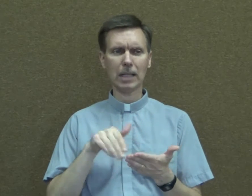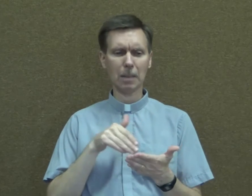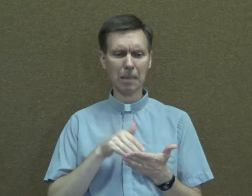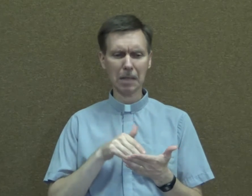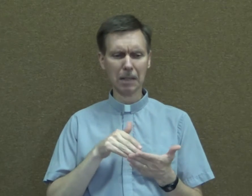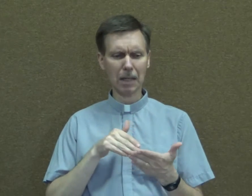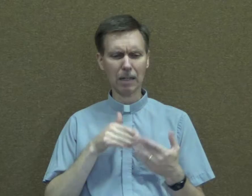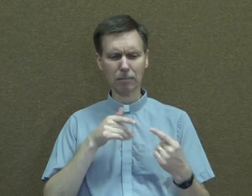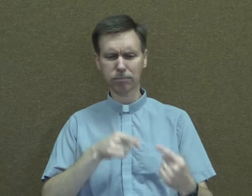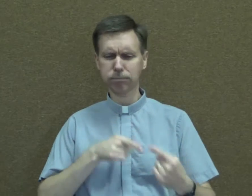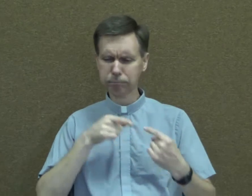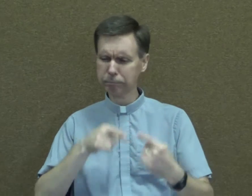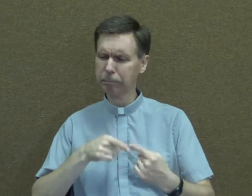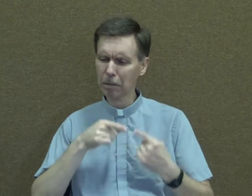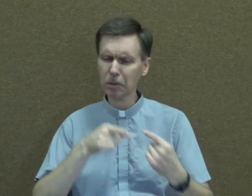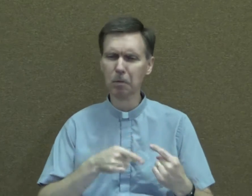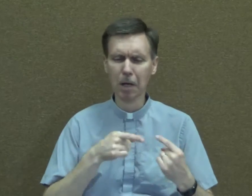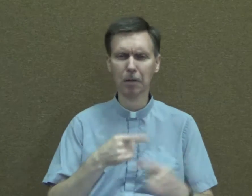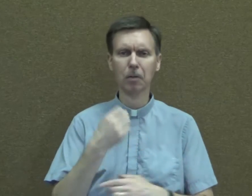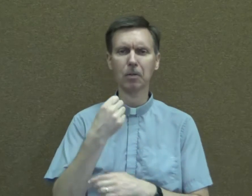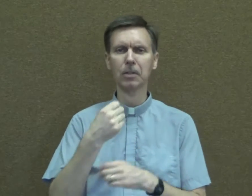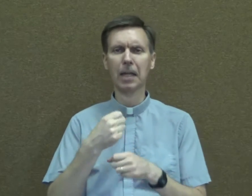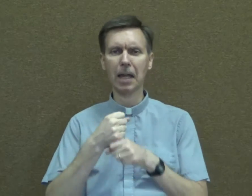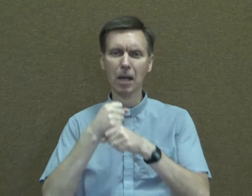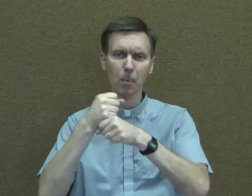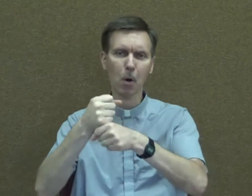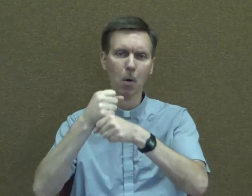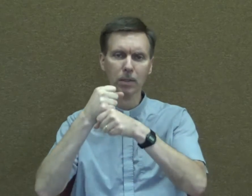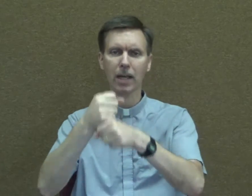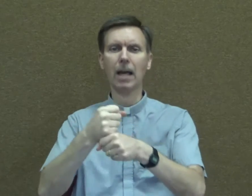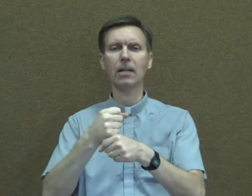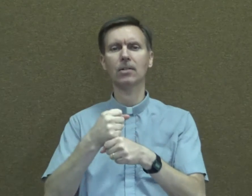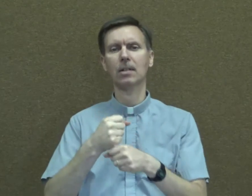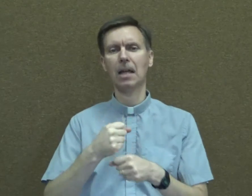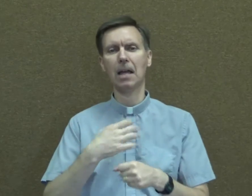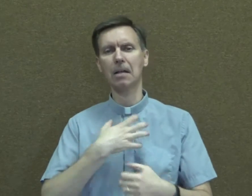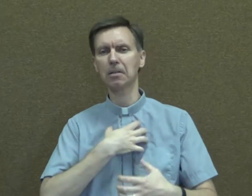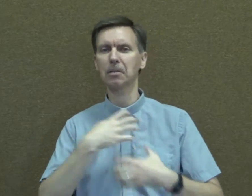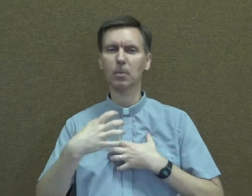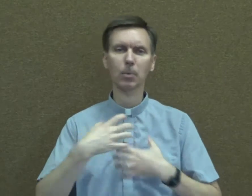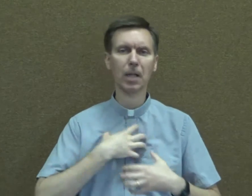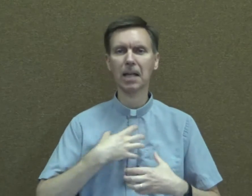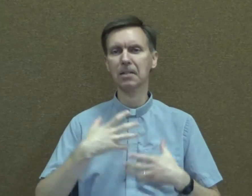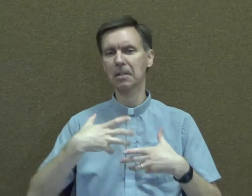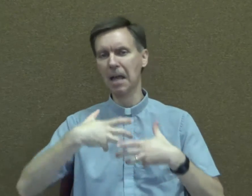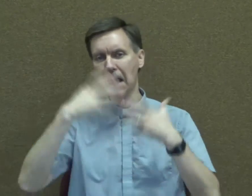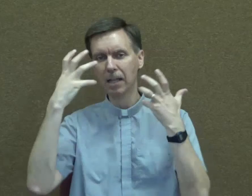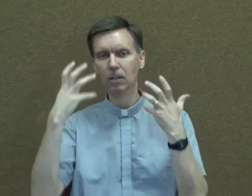the middle of struggles and protests and complaints, anger,